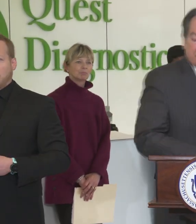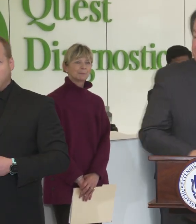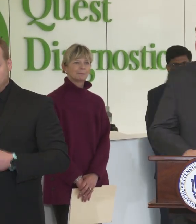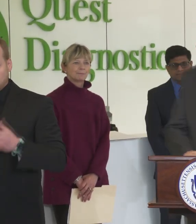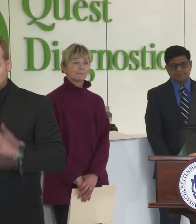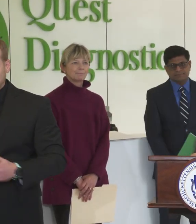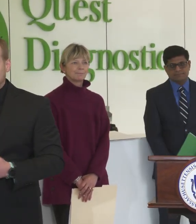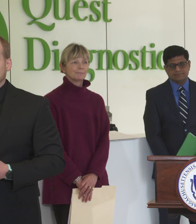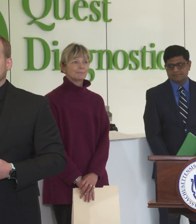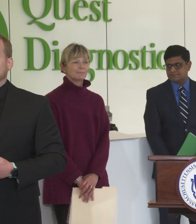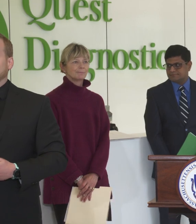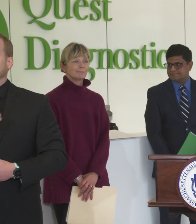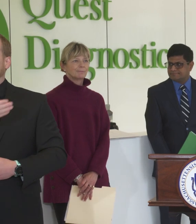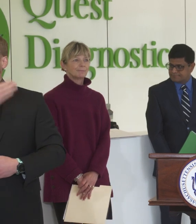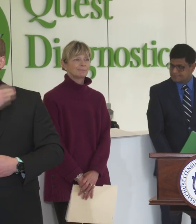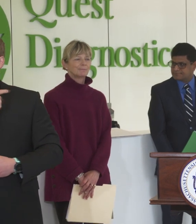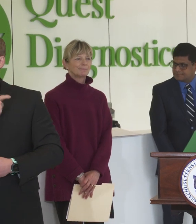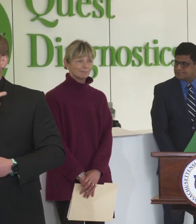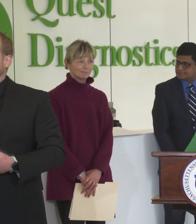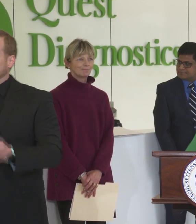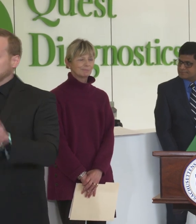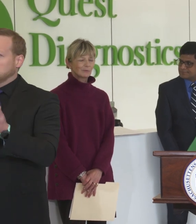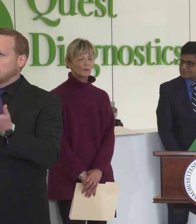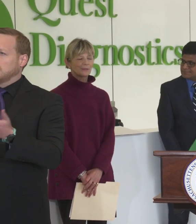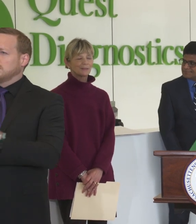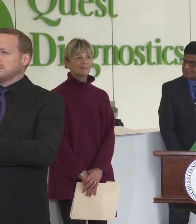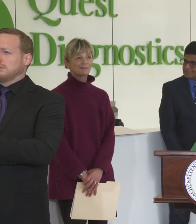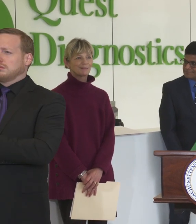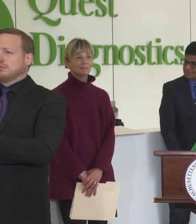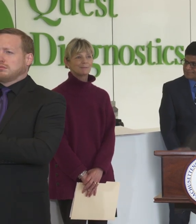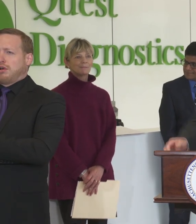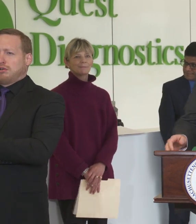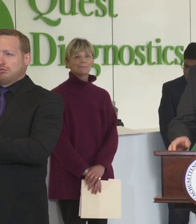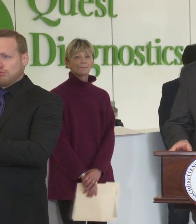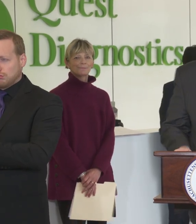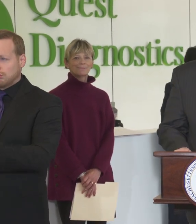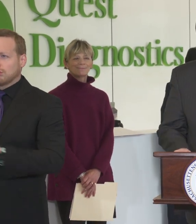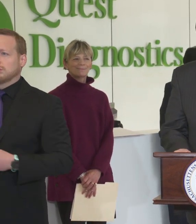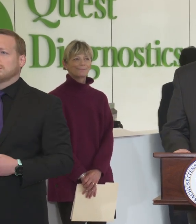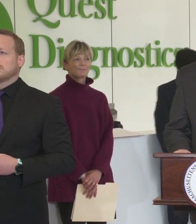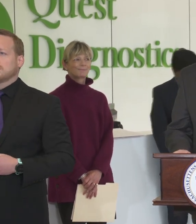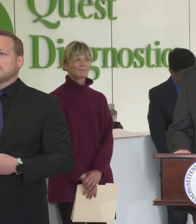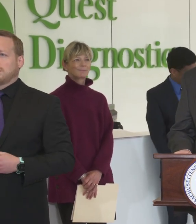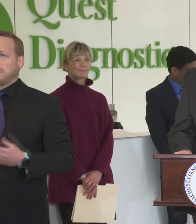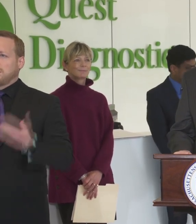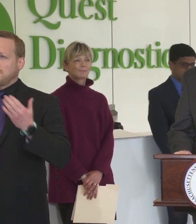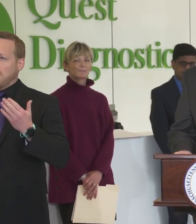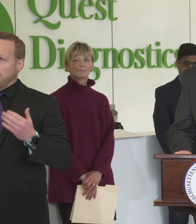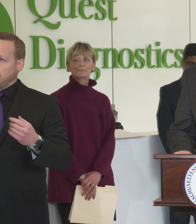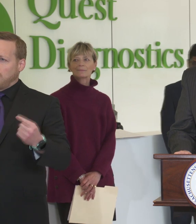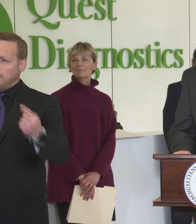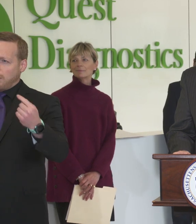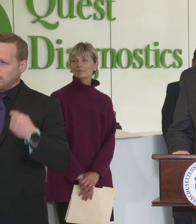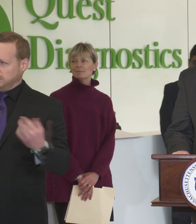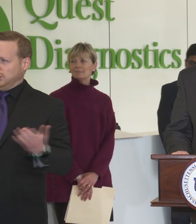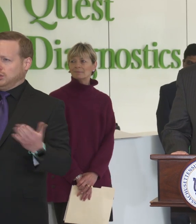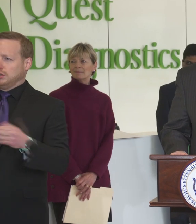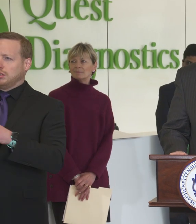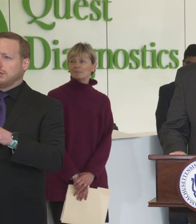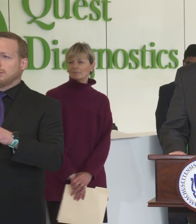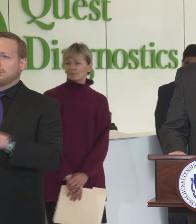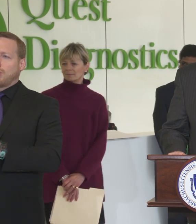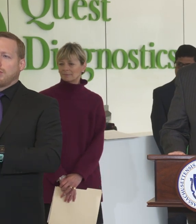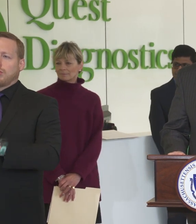and Secretary Sudders, thank you for joining us here at the Marlborough facility. This is one of our largest facilities for